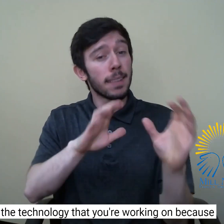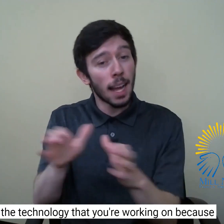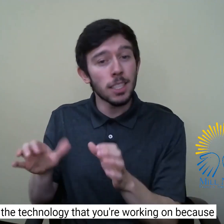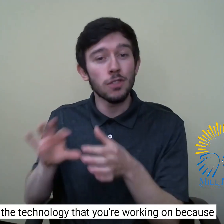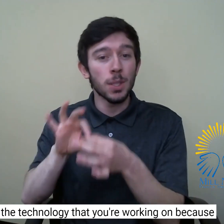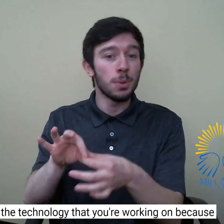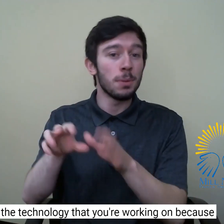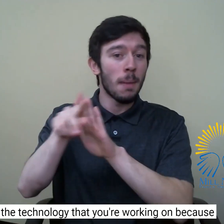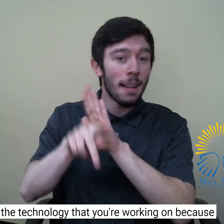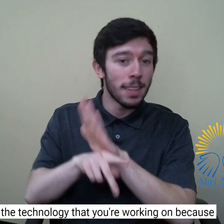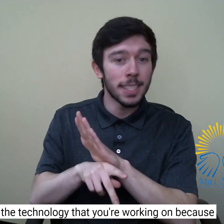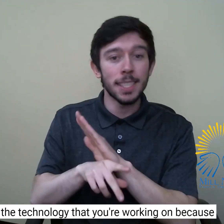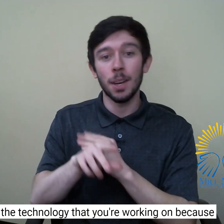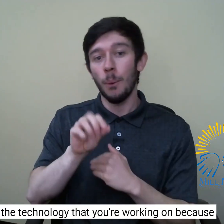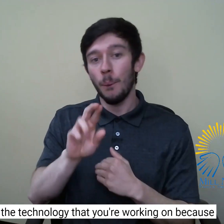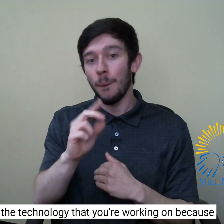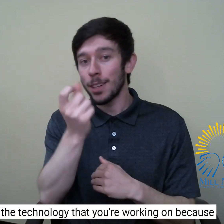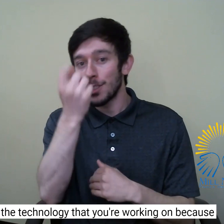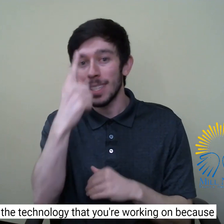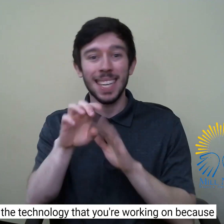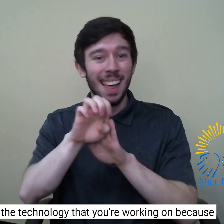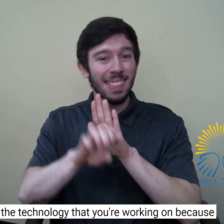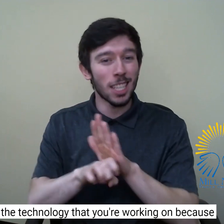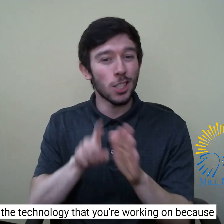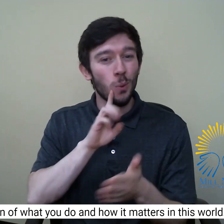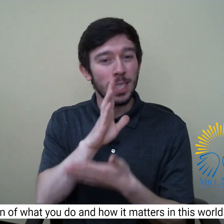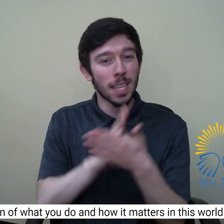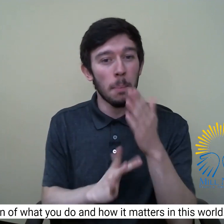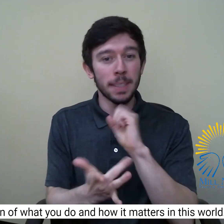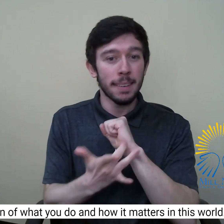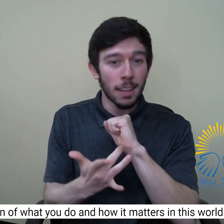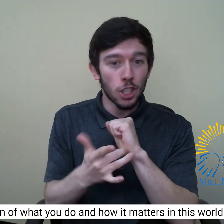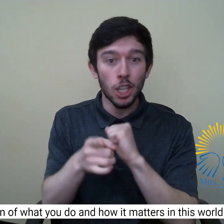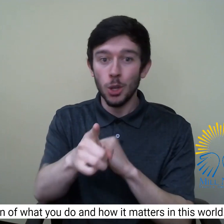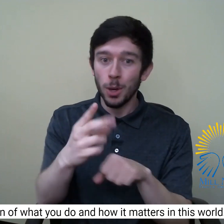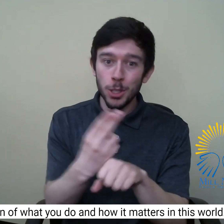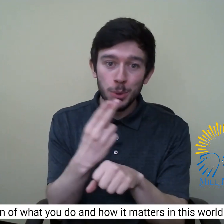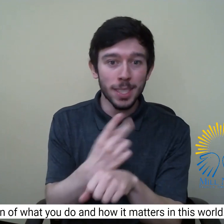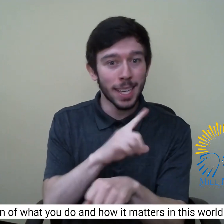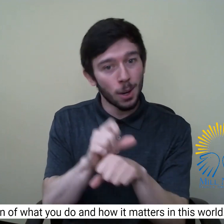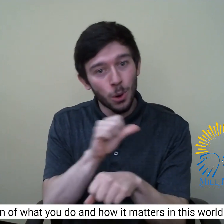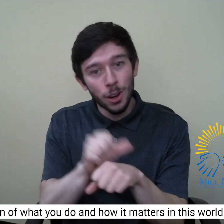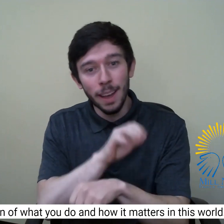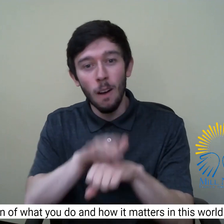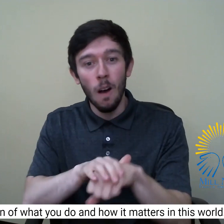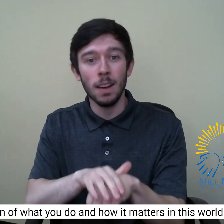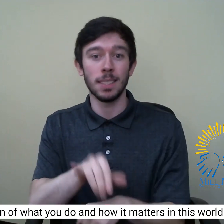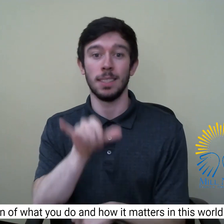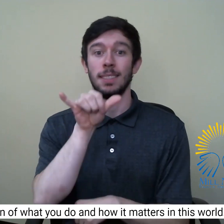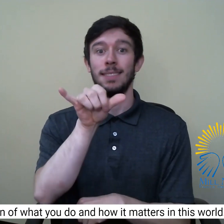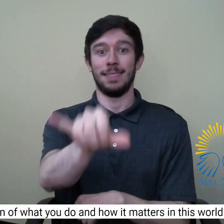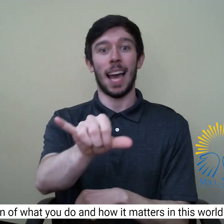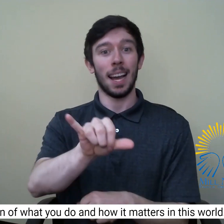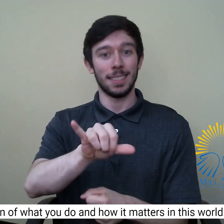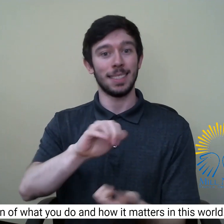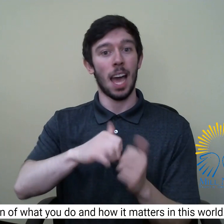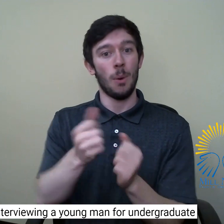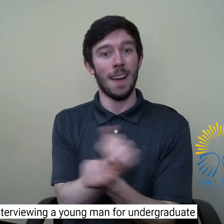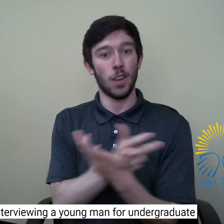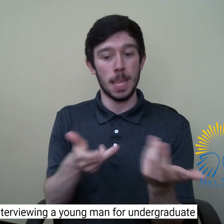the technology that you're working on, because that's the intersection of what you do and how it matters in this world. I